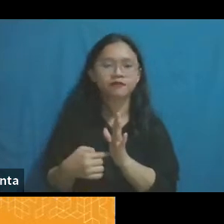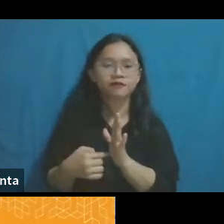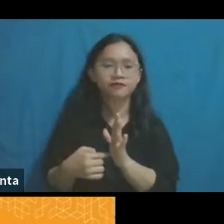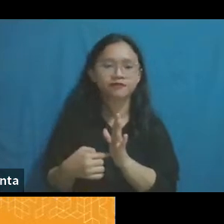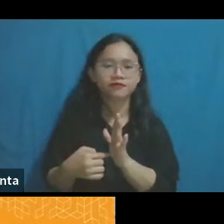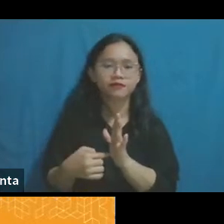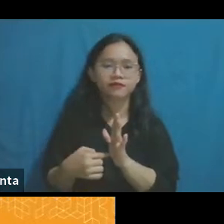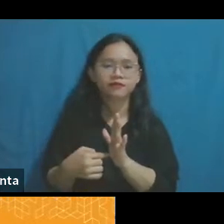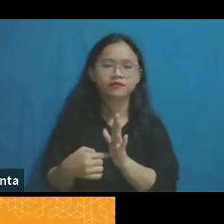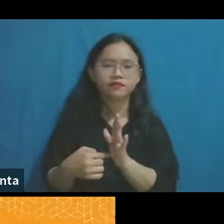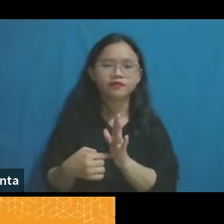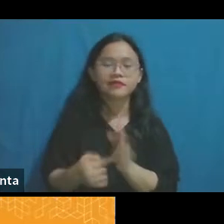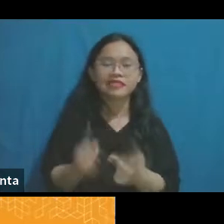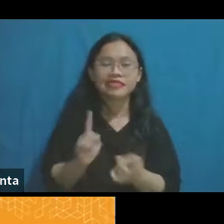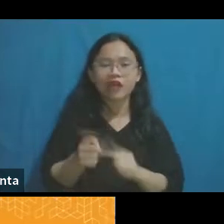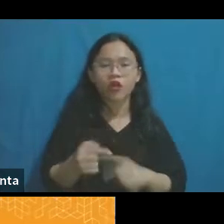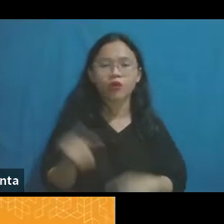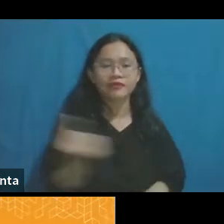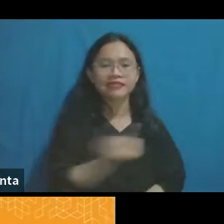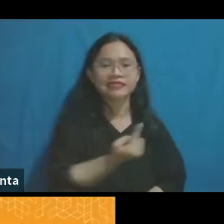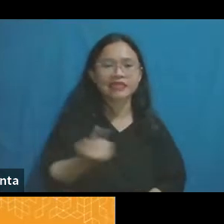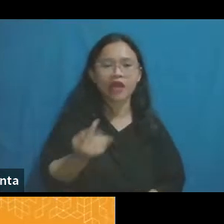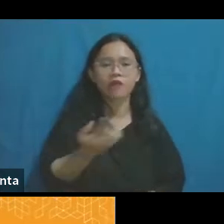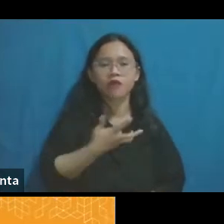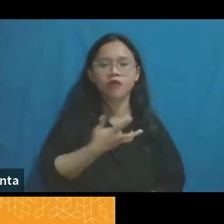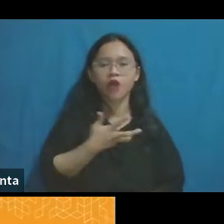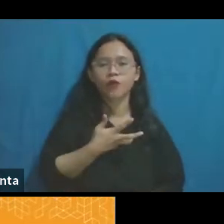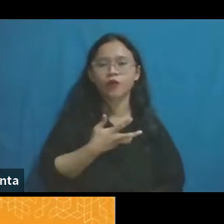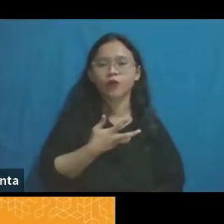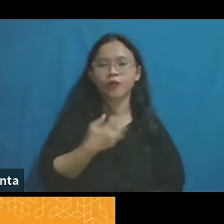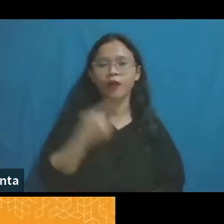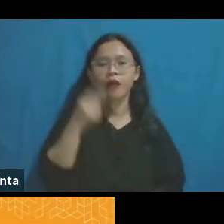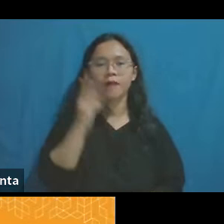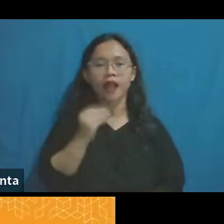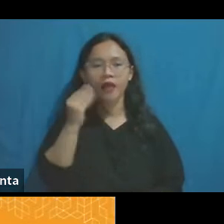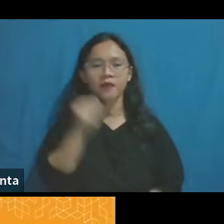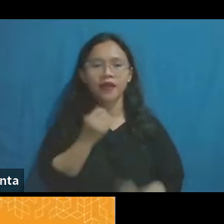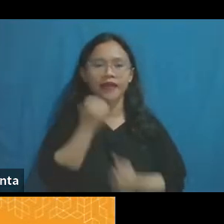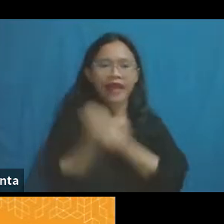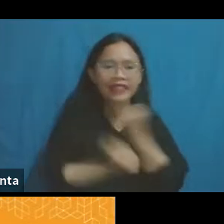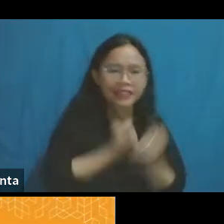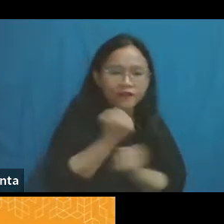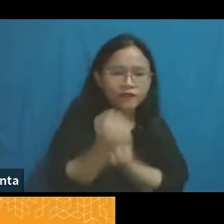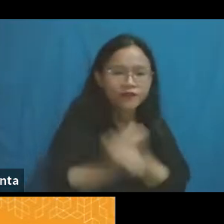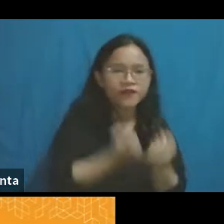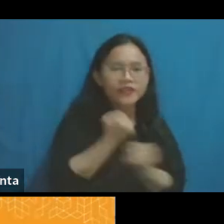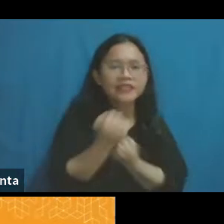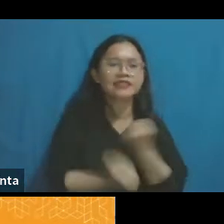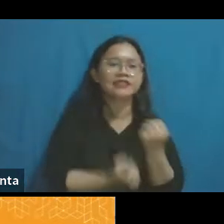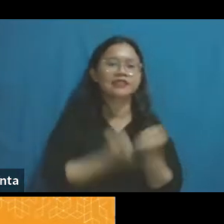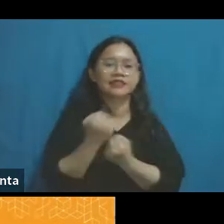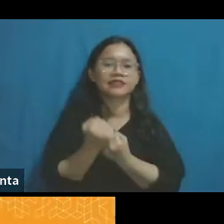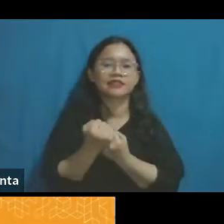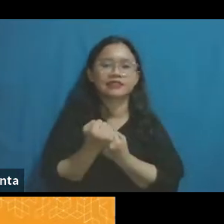activists or journalists, or they say that this is this is from CSOs, that they are like always